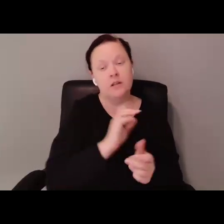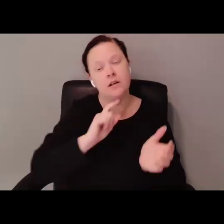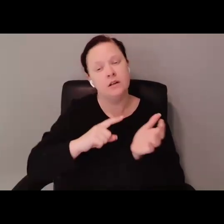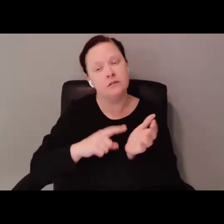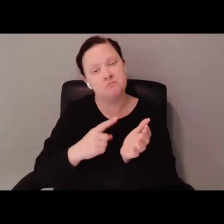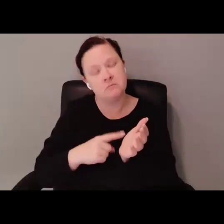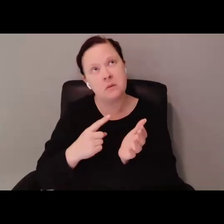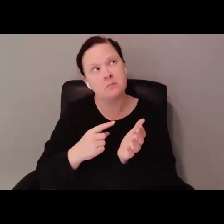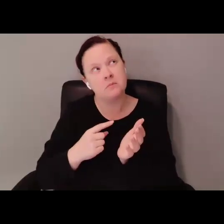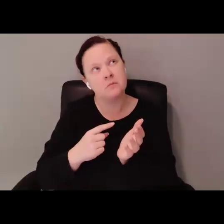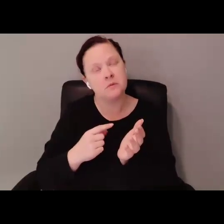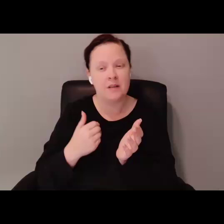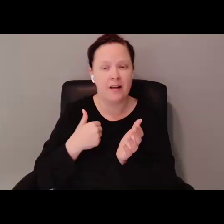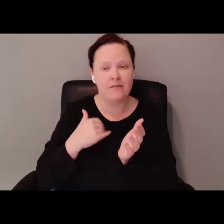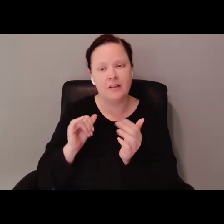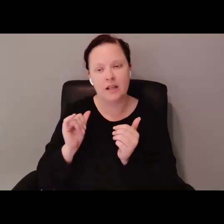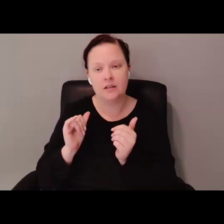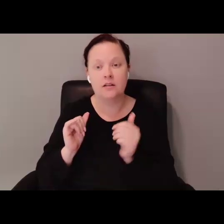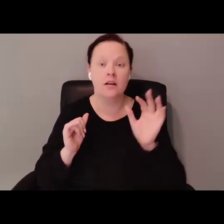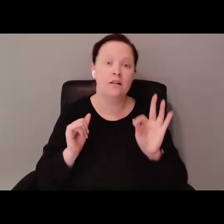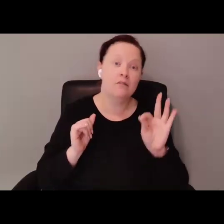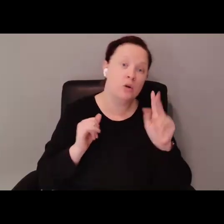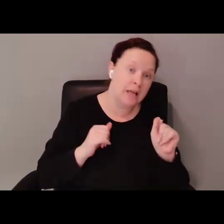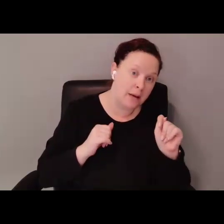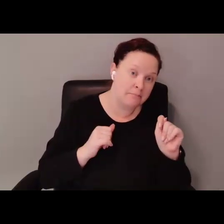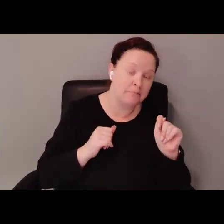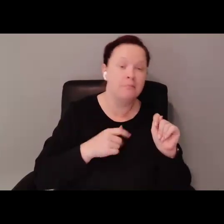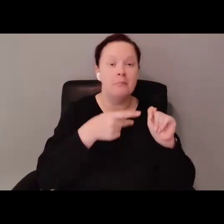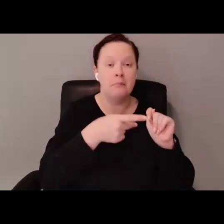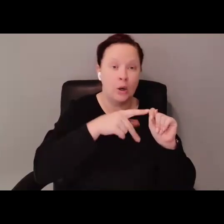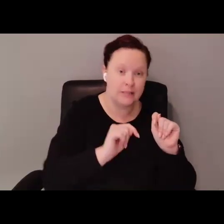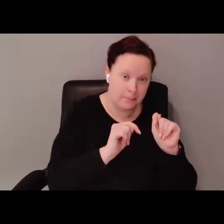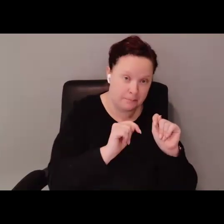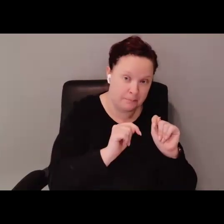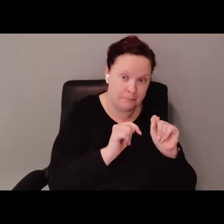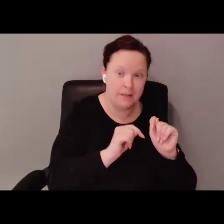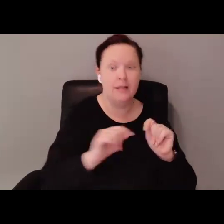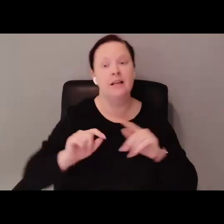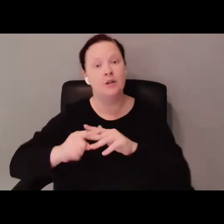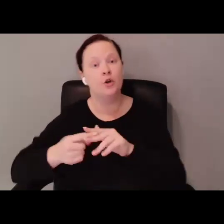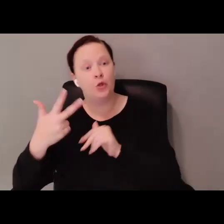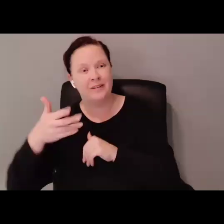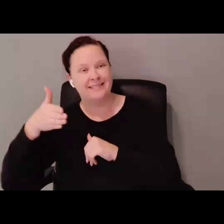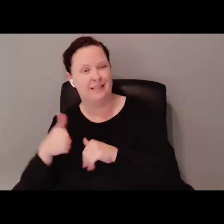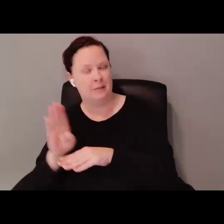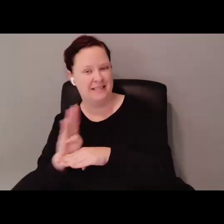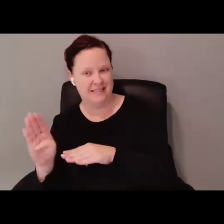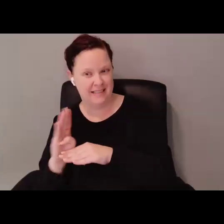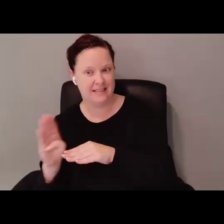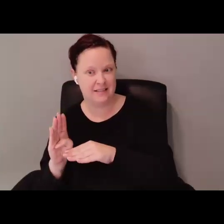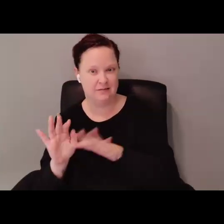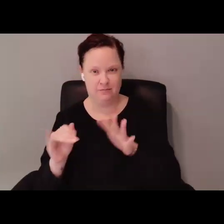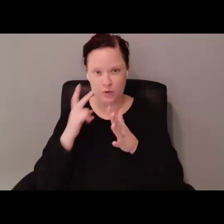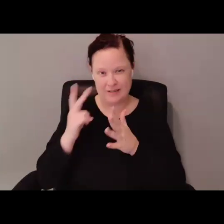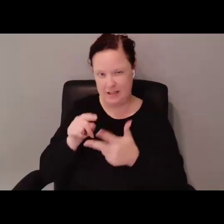had, like a full-time job, a part-time job, and I've started 3 side businesses just to see